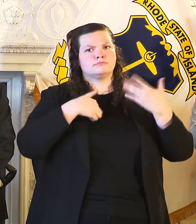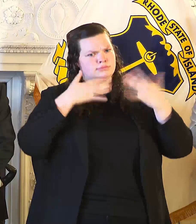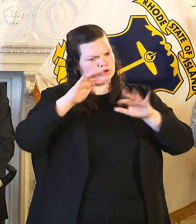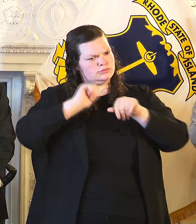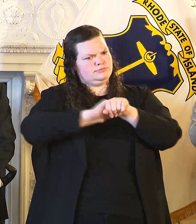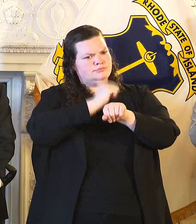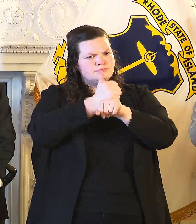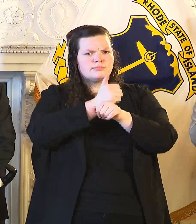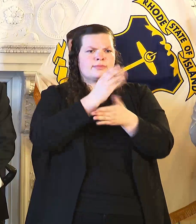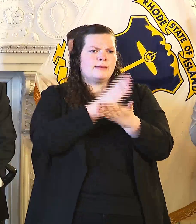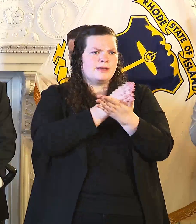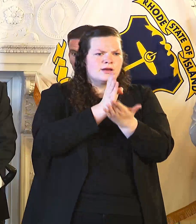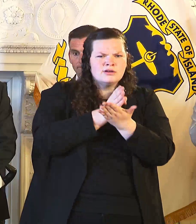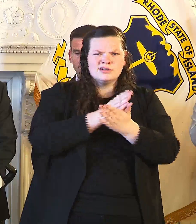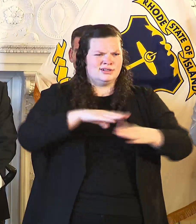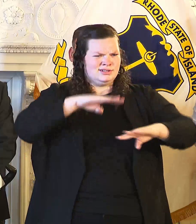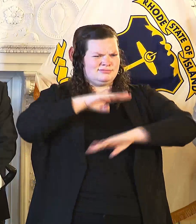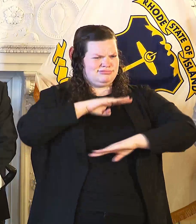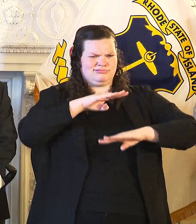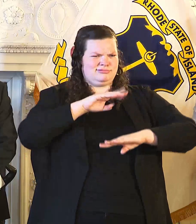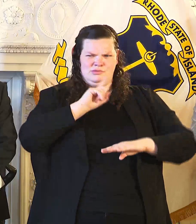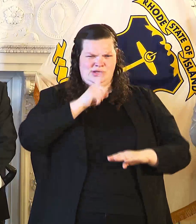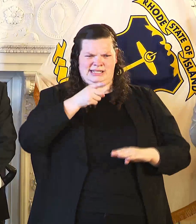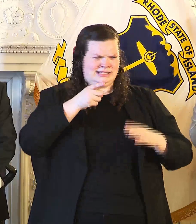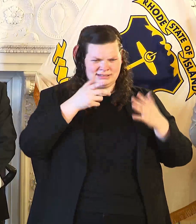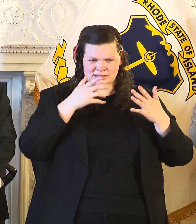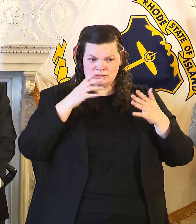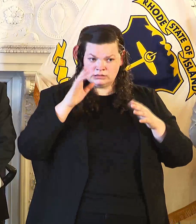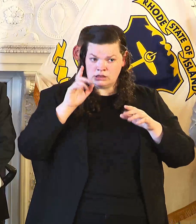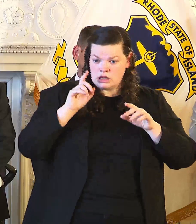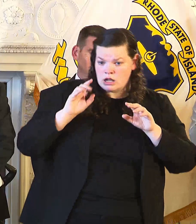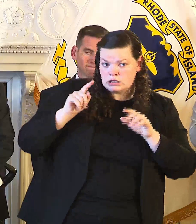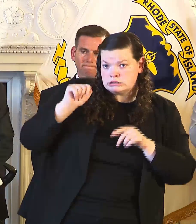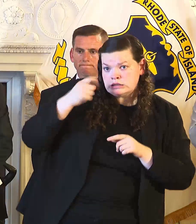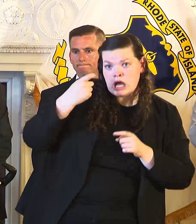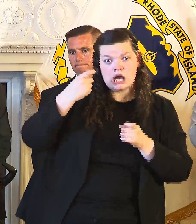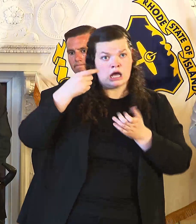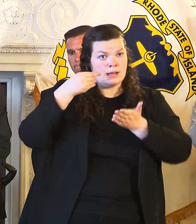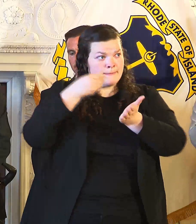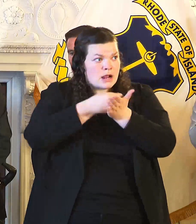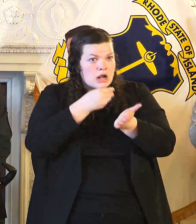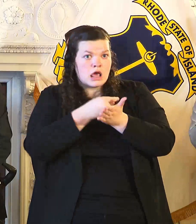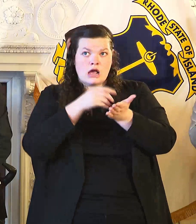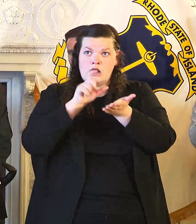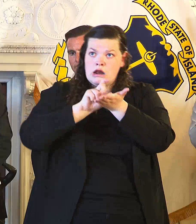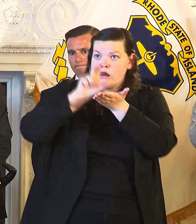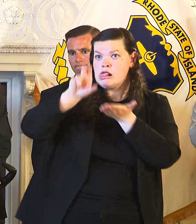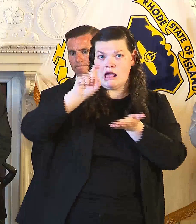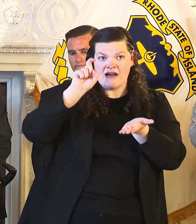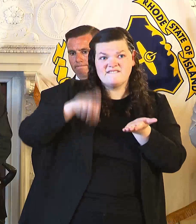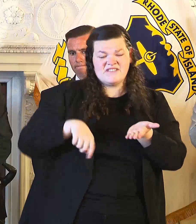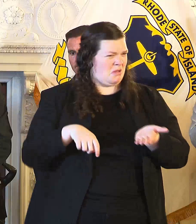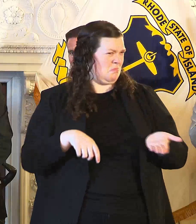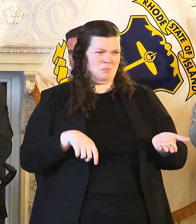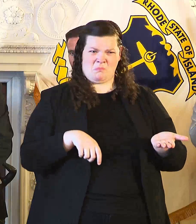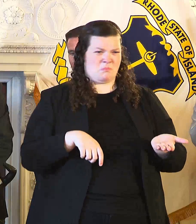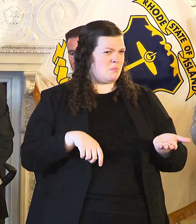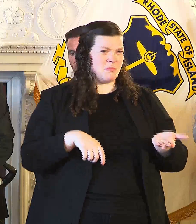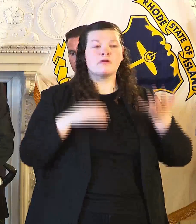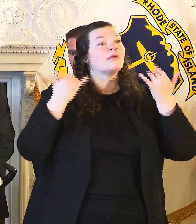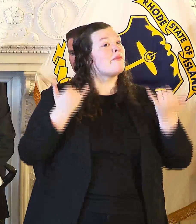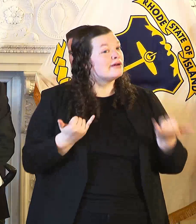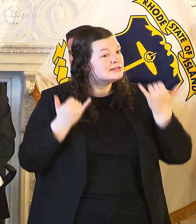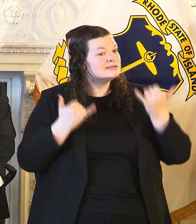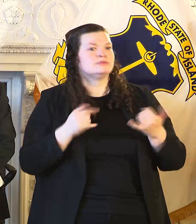to the taxpayers for additional costs. So we're covering it, and today's announcement really hits all the